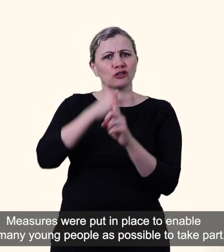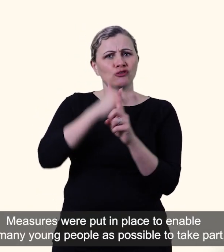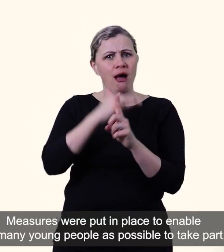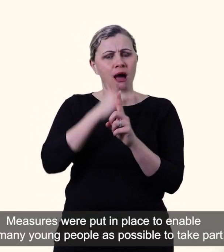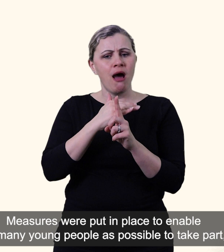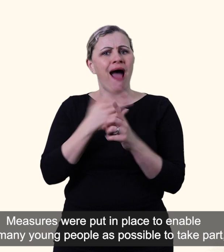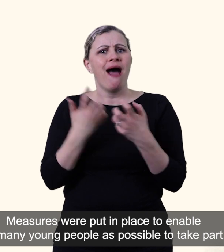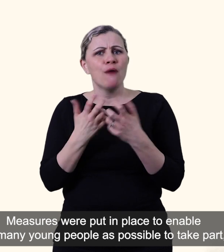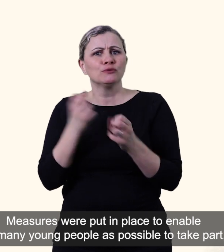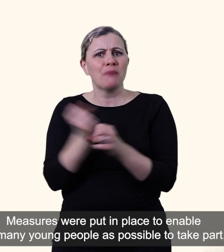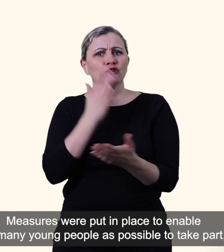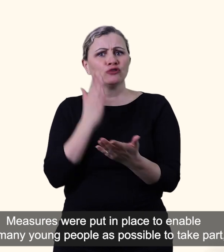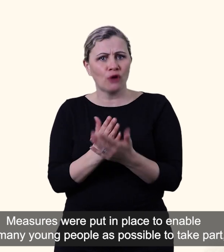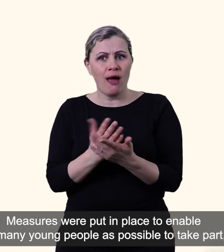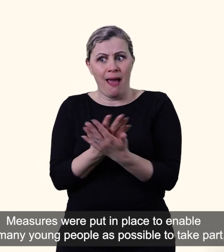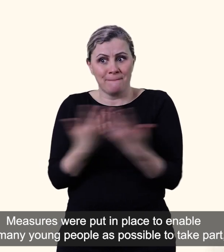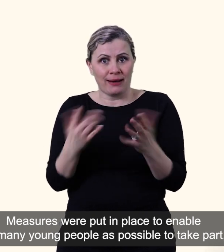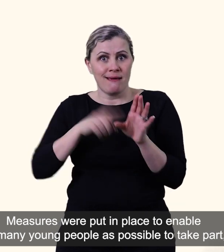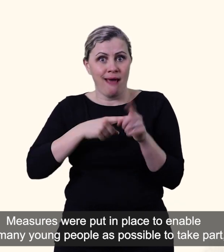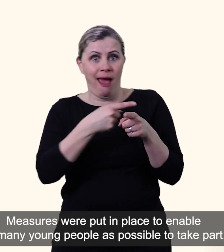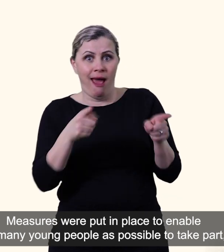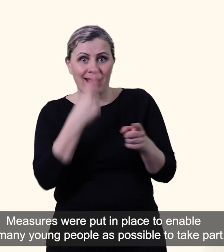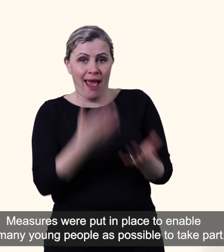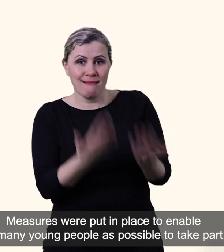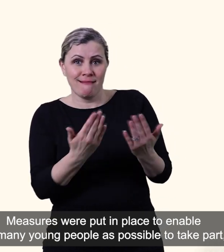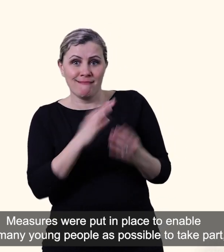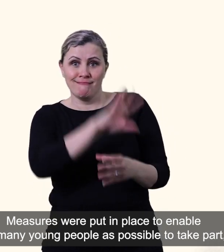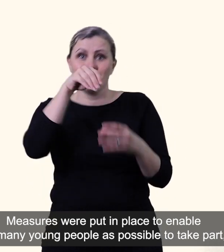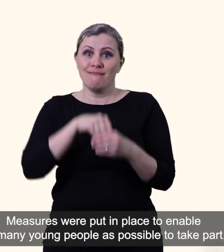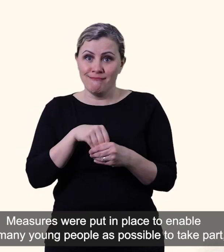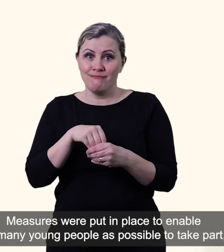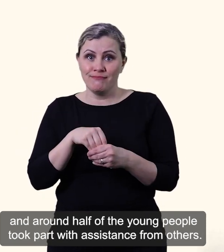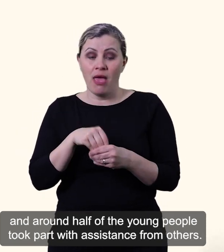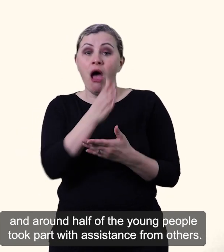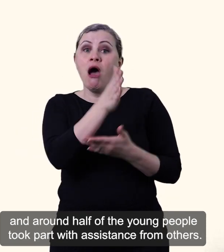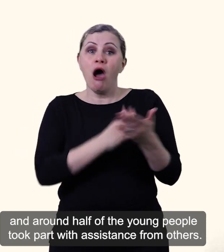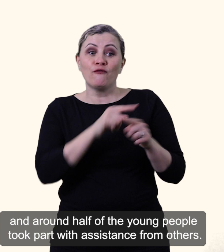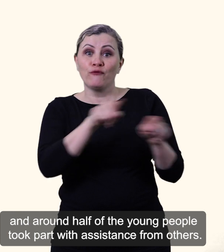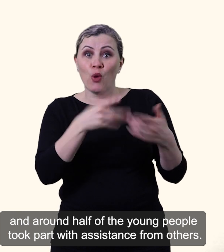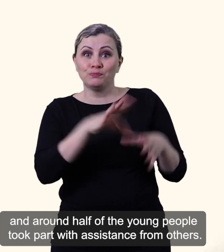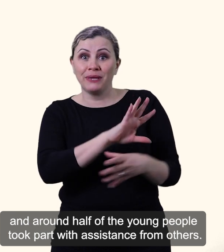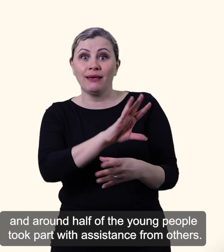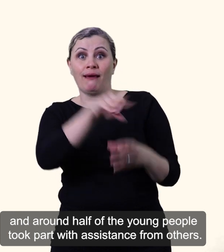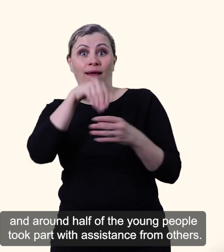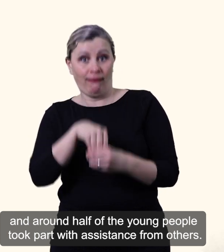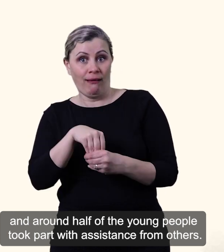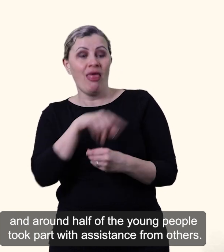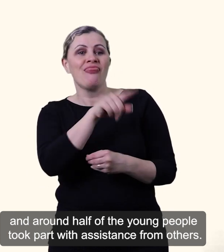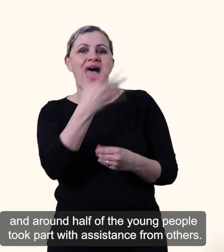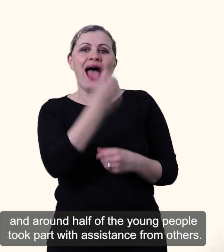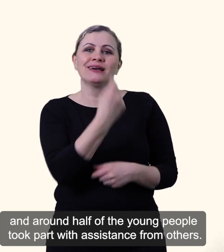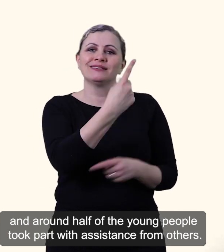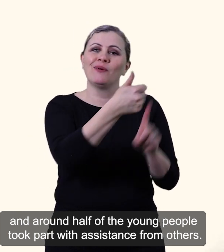Measures were put in place to enable as many young people as possible to take part, and around half of the young people